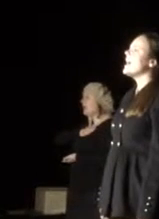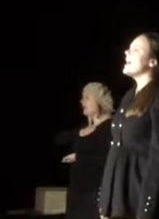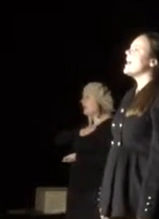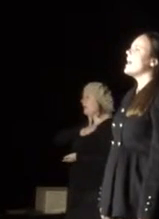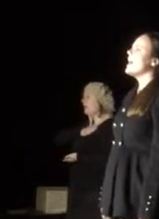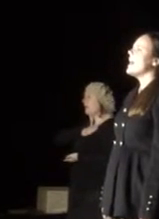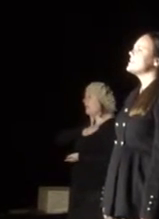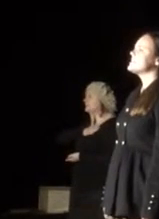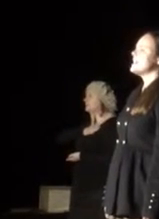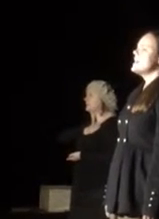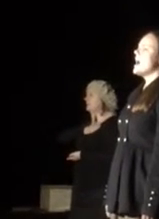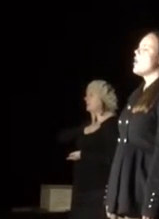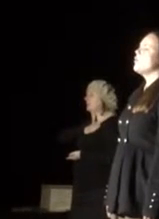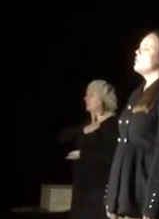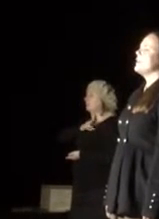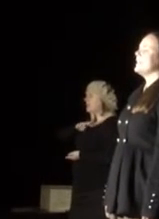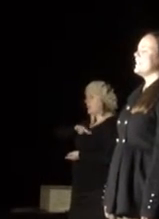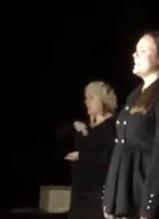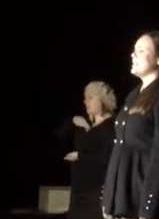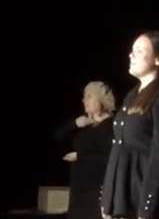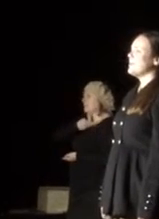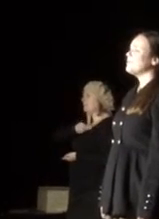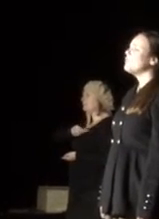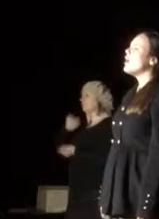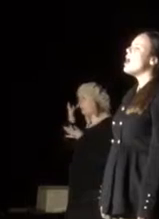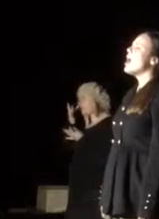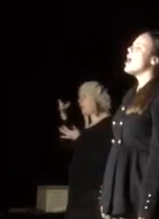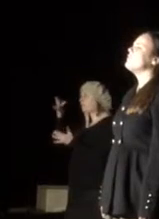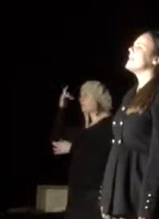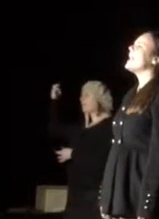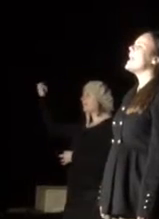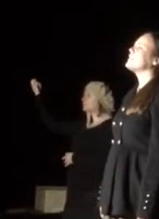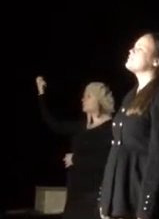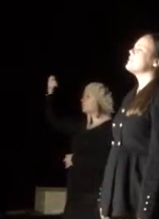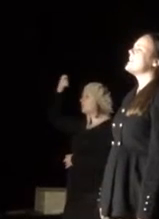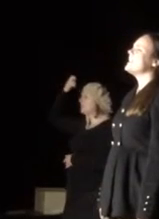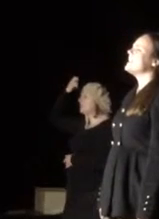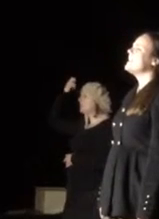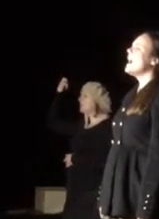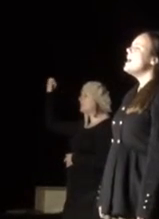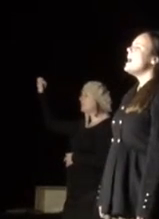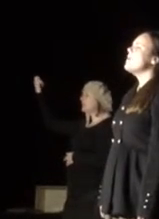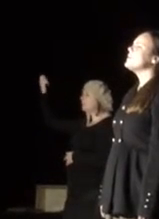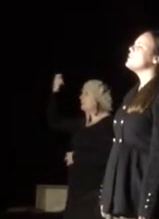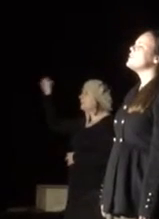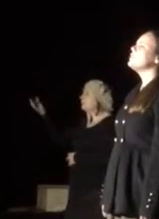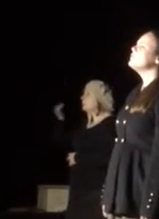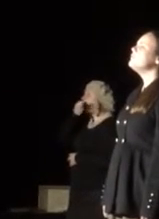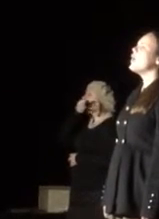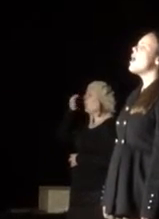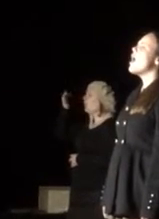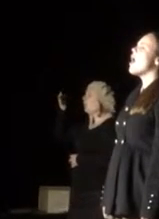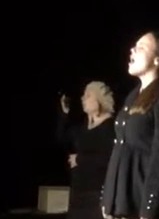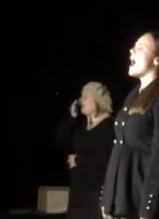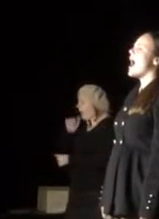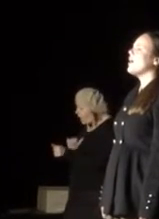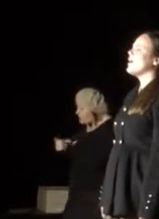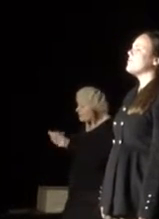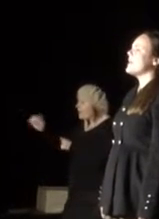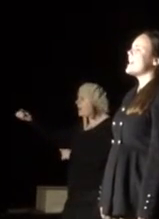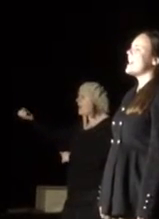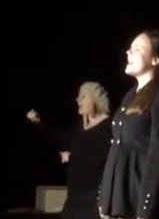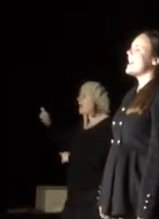chest A ribbon for victory A bloom for